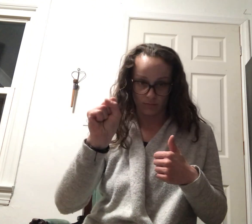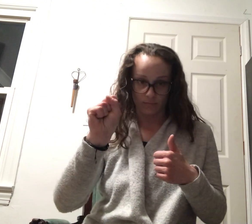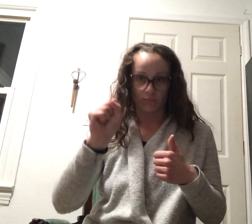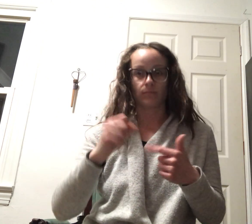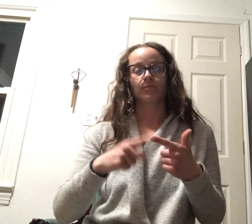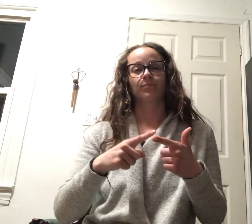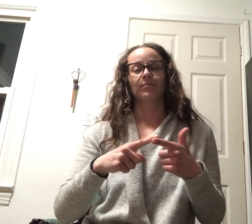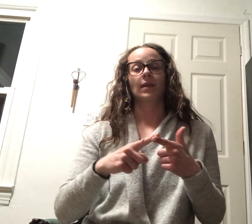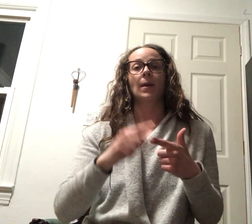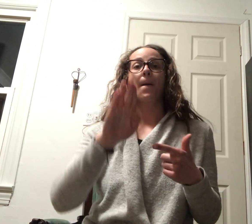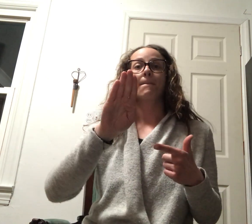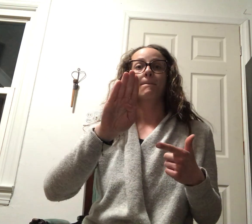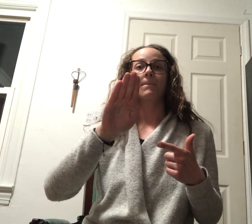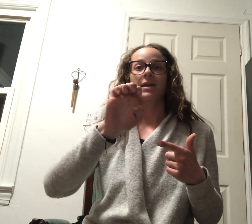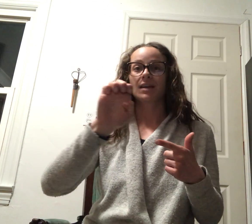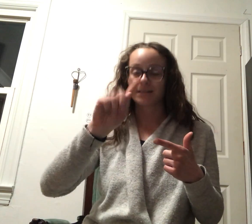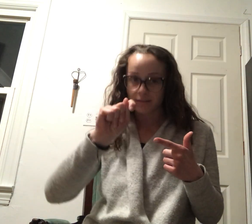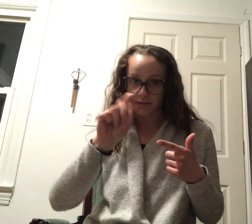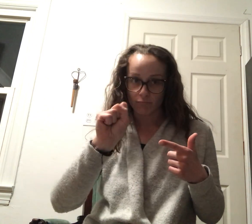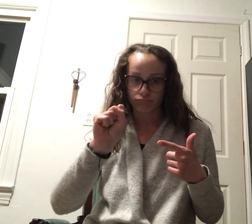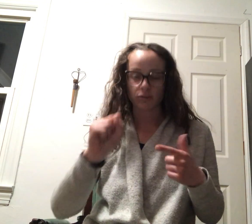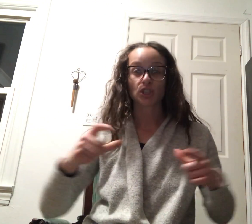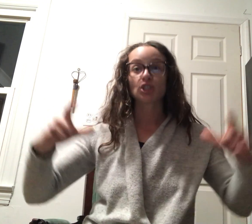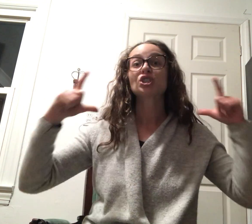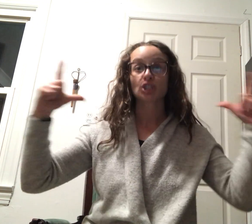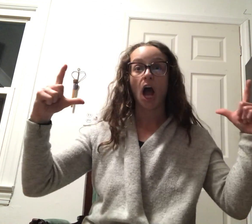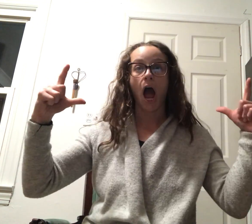beets that are just popping up.